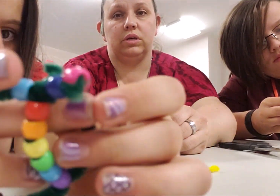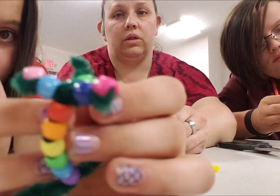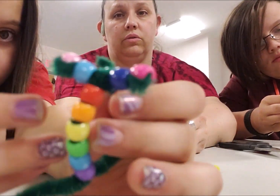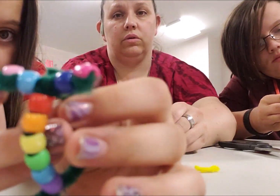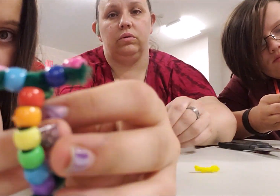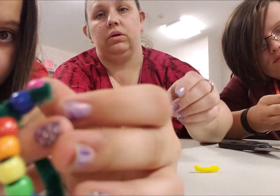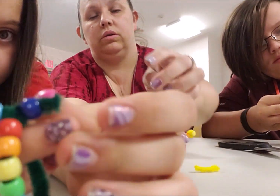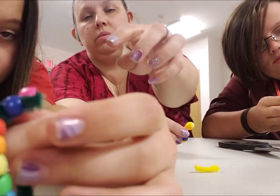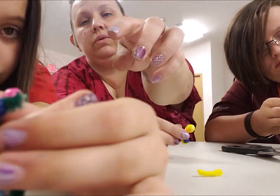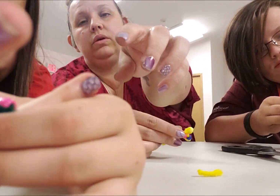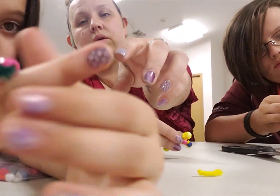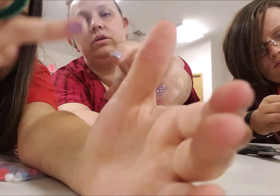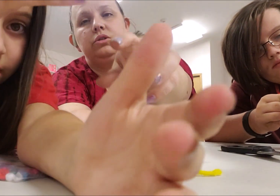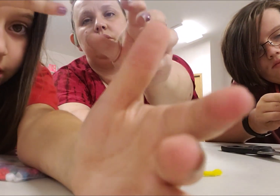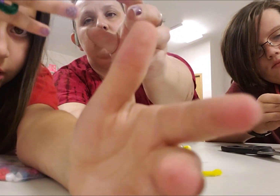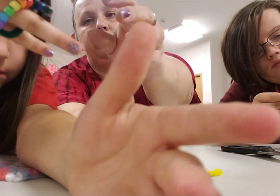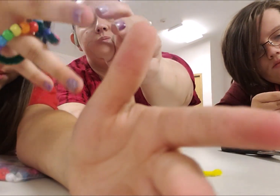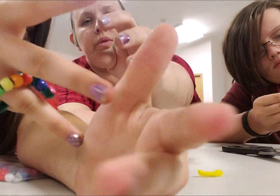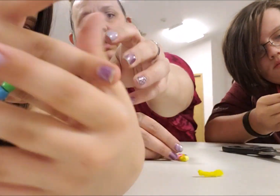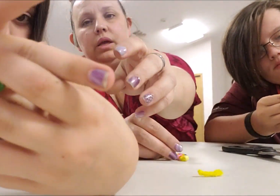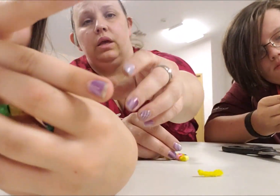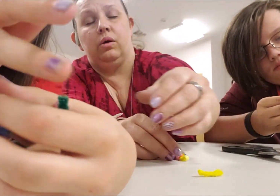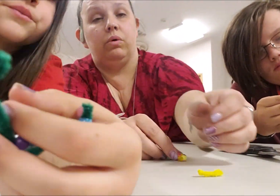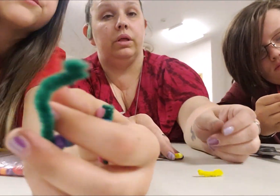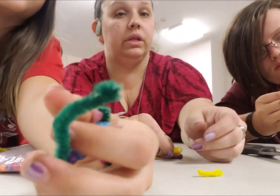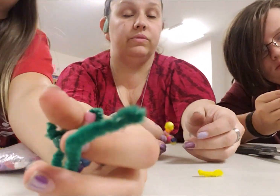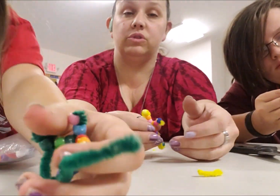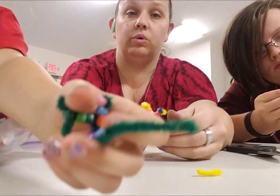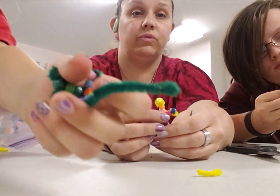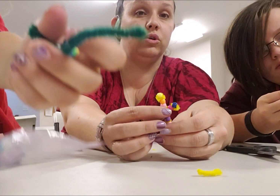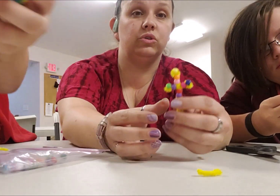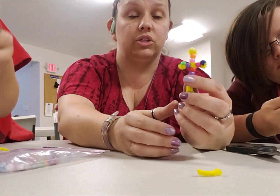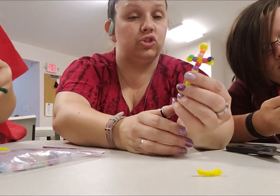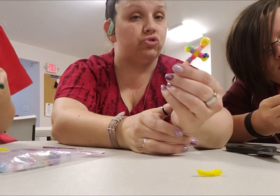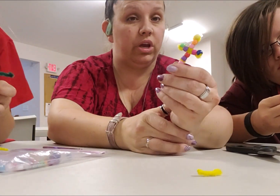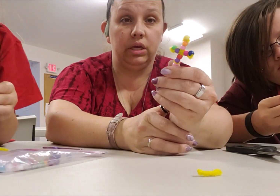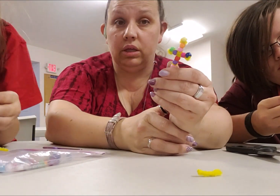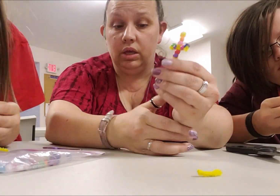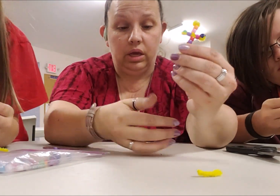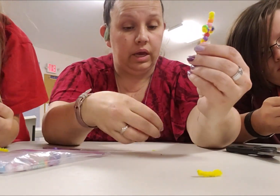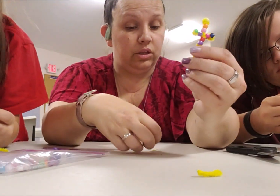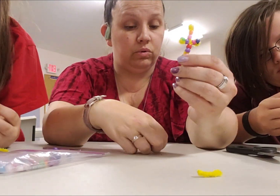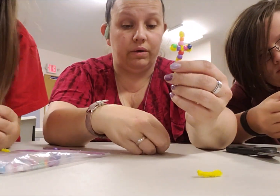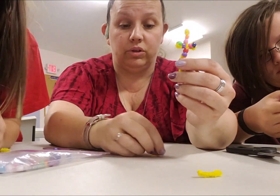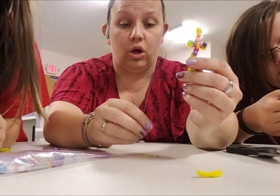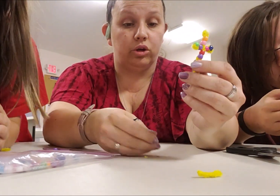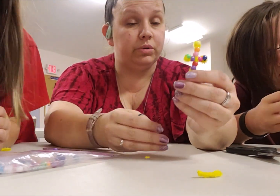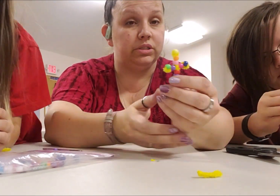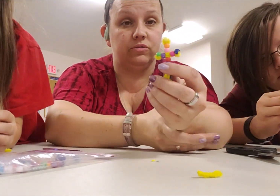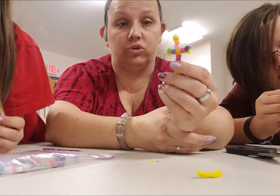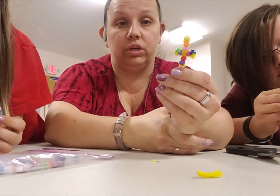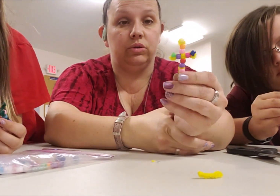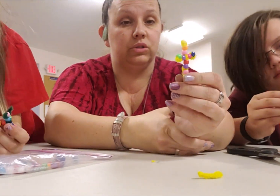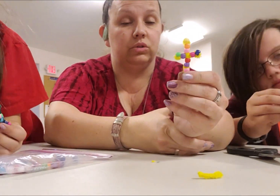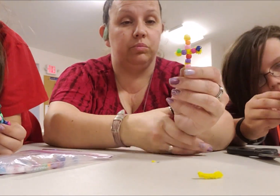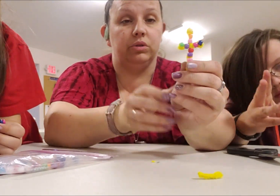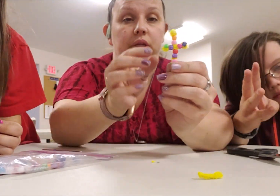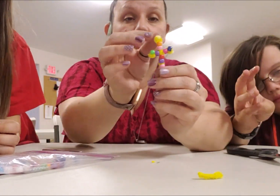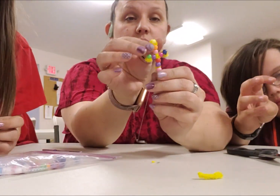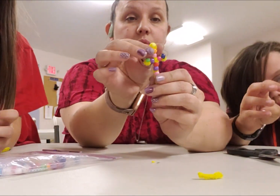together though. Here, let me see. Beautiful I'll show ring. you. Well, and if you're using string and you have a longer piece of string, you could certainly put that into a